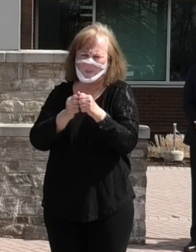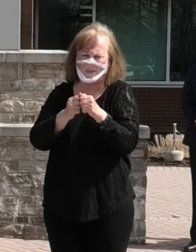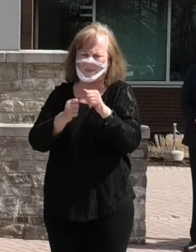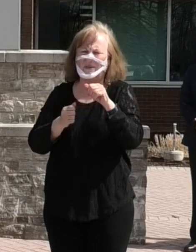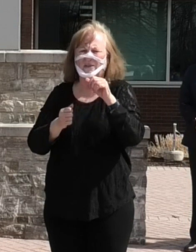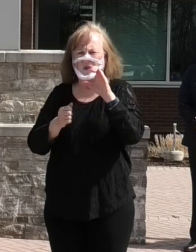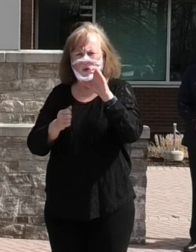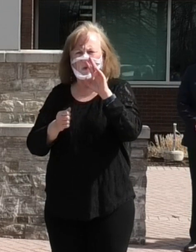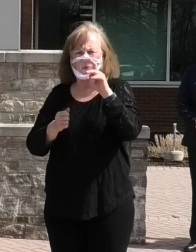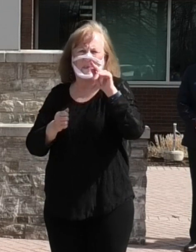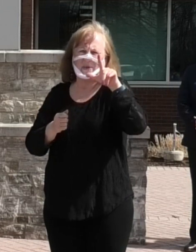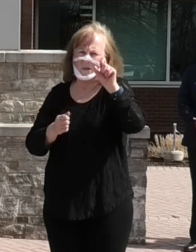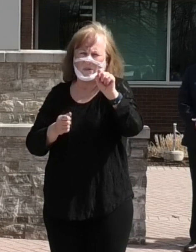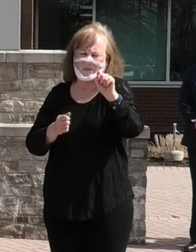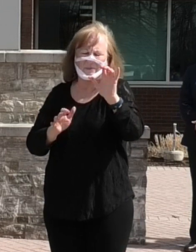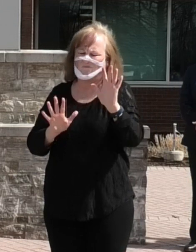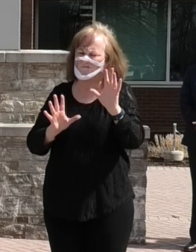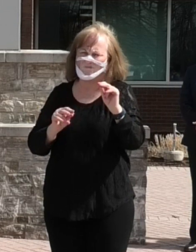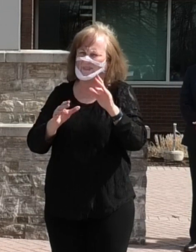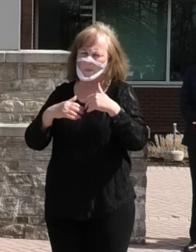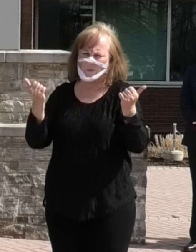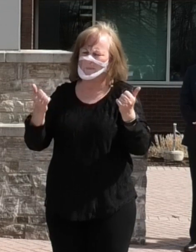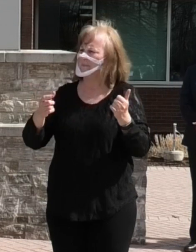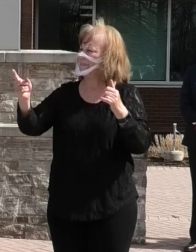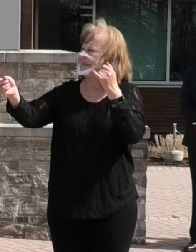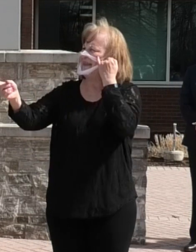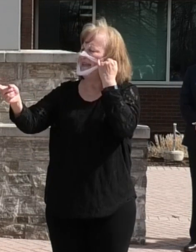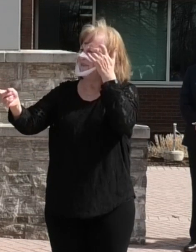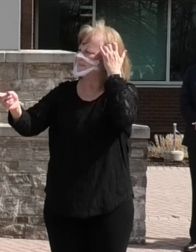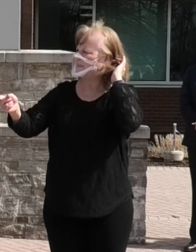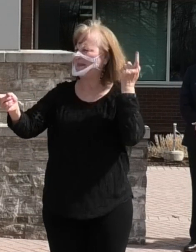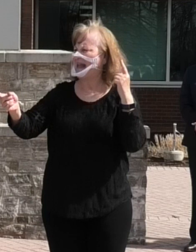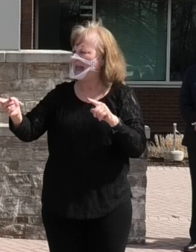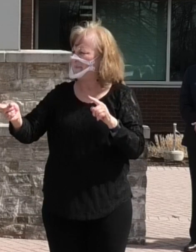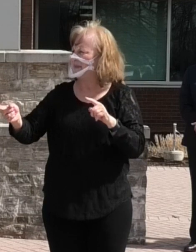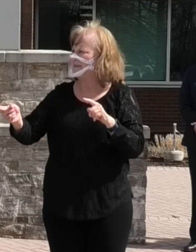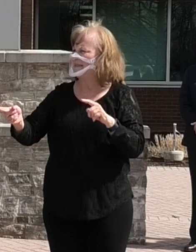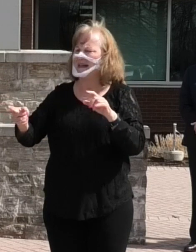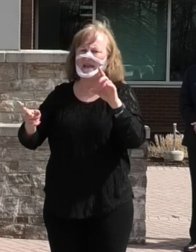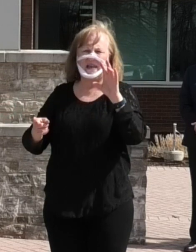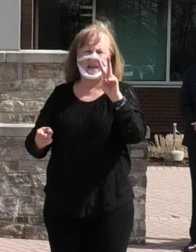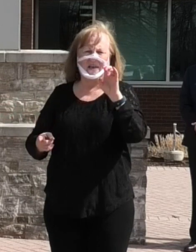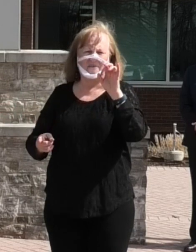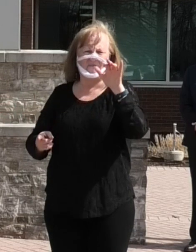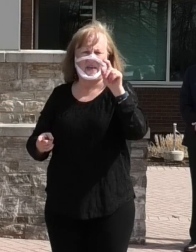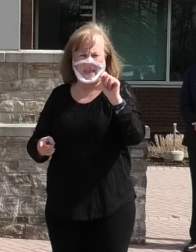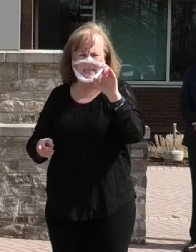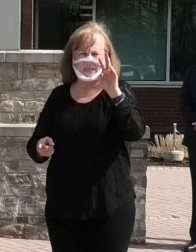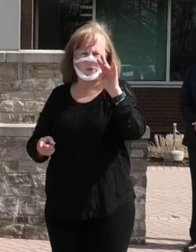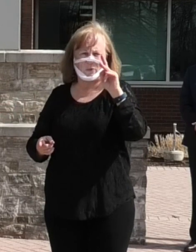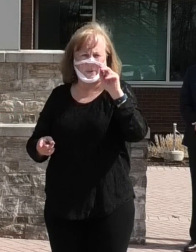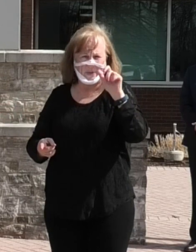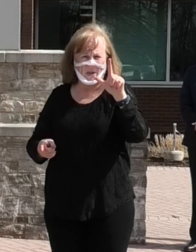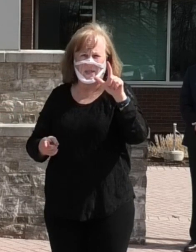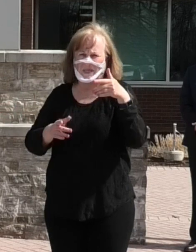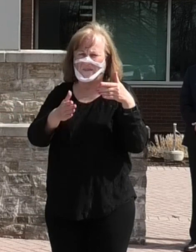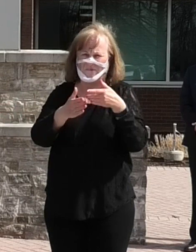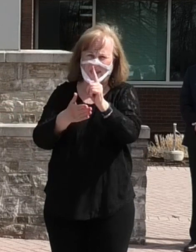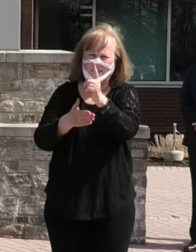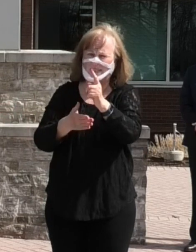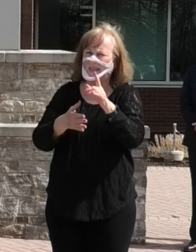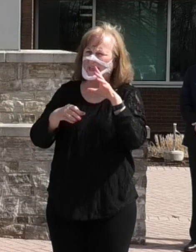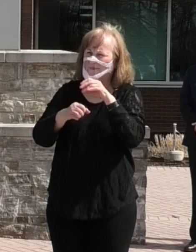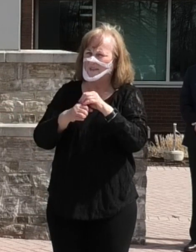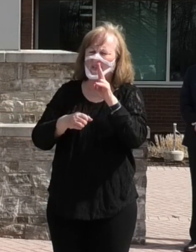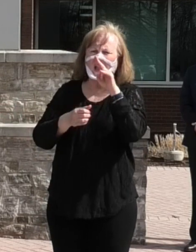the legal authorities. So if there is an instance where there's a violent criminal offense involving an